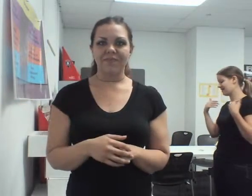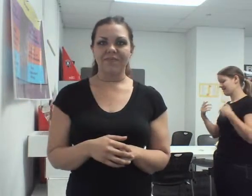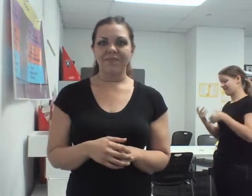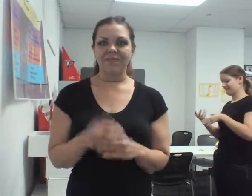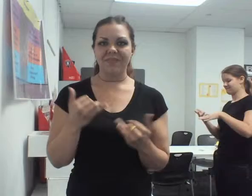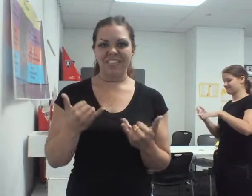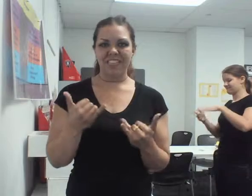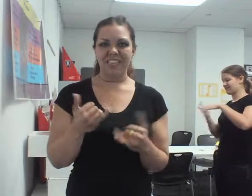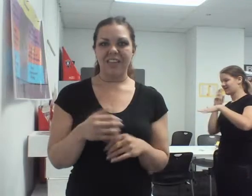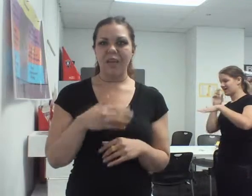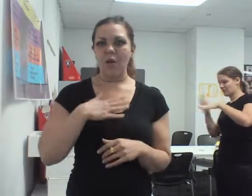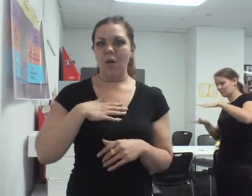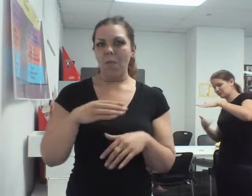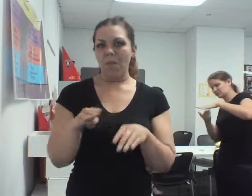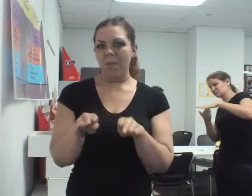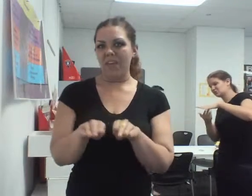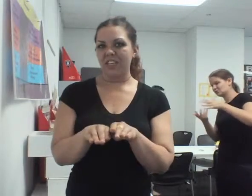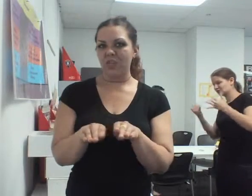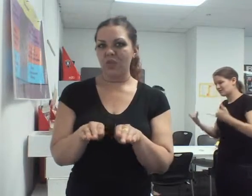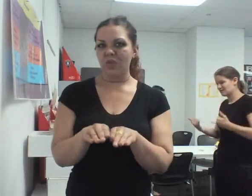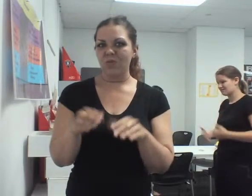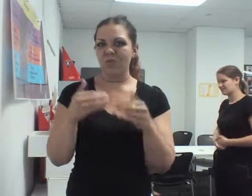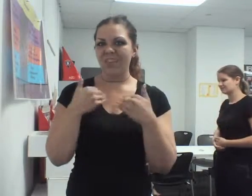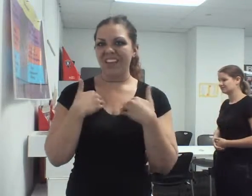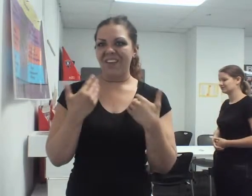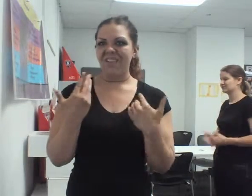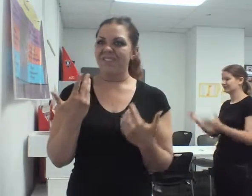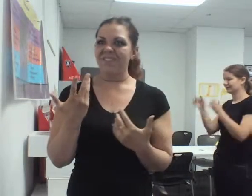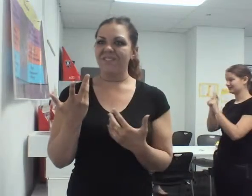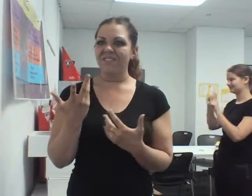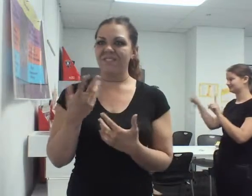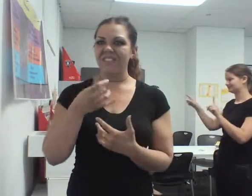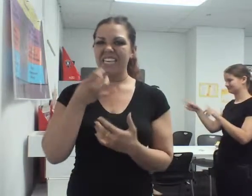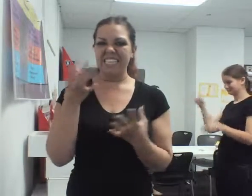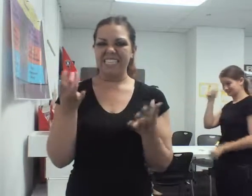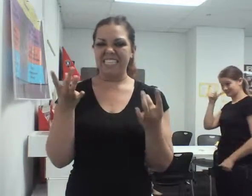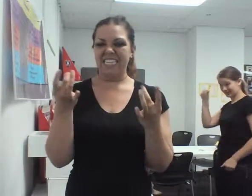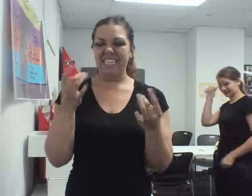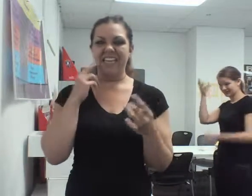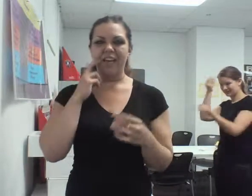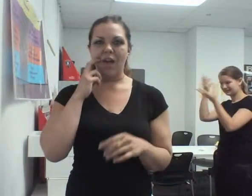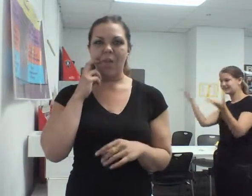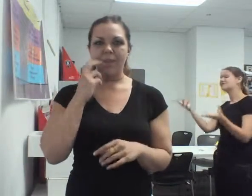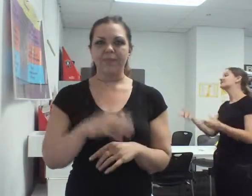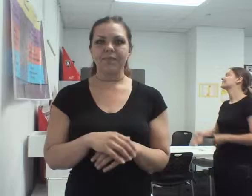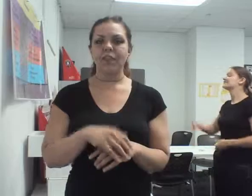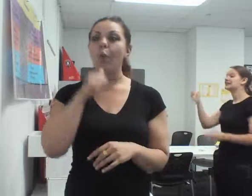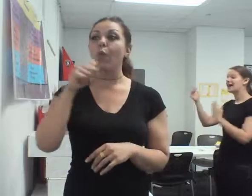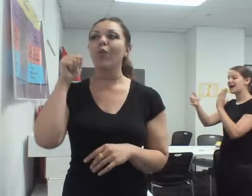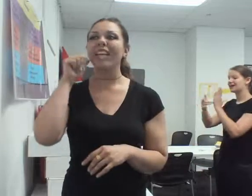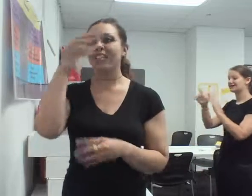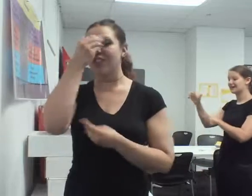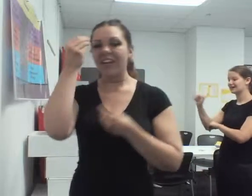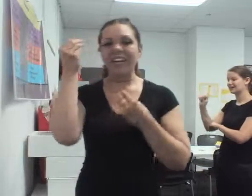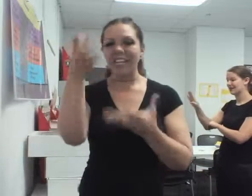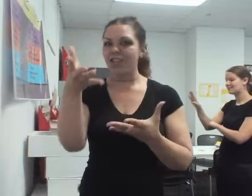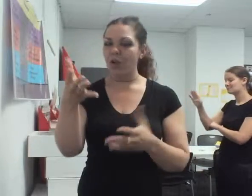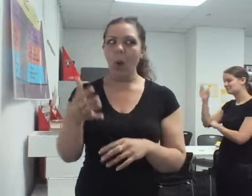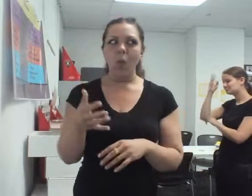also. Oh, off the point for just a second. Let me tell you what I did yesterday. In the high-tech lab, you know that